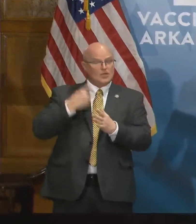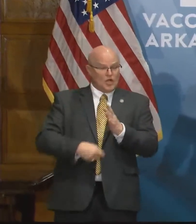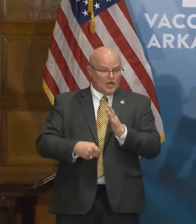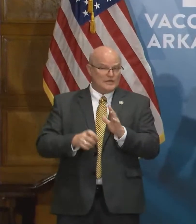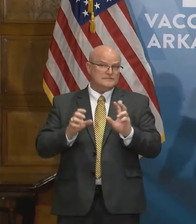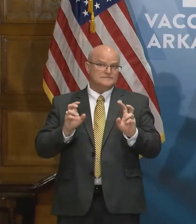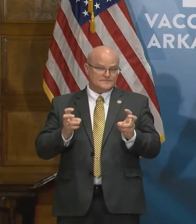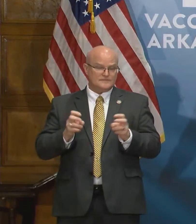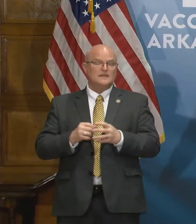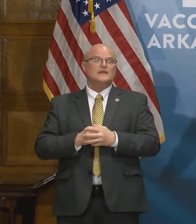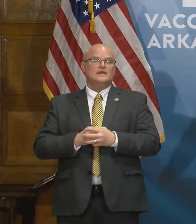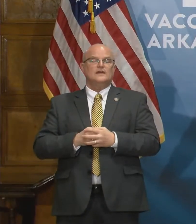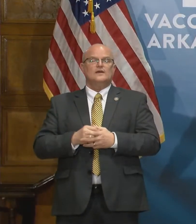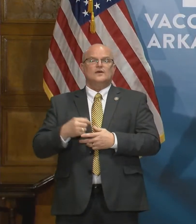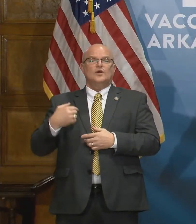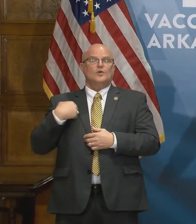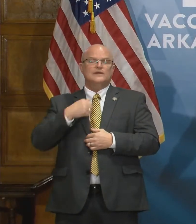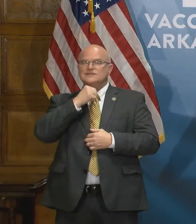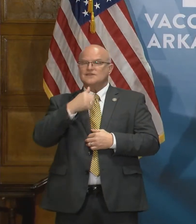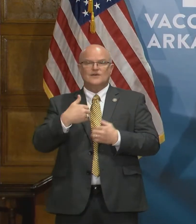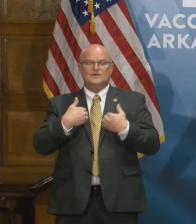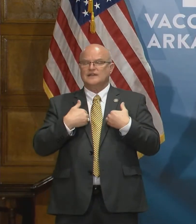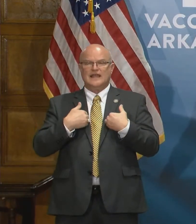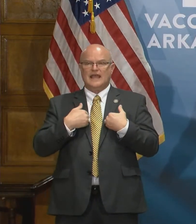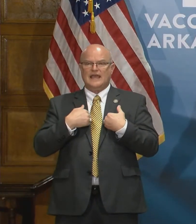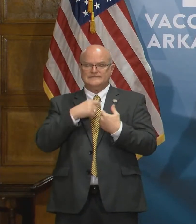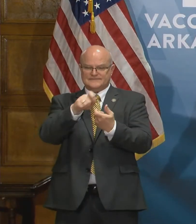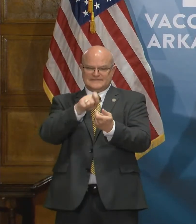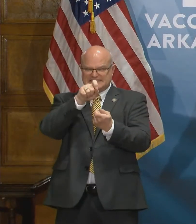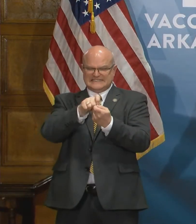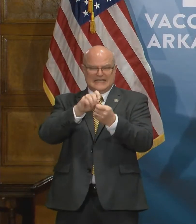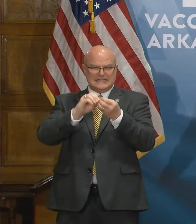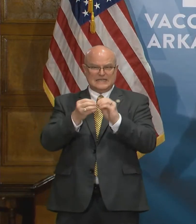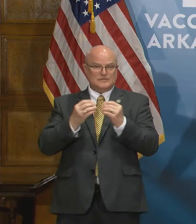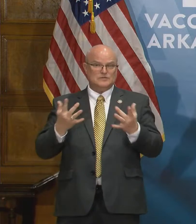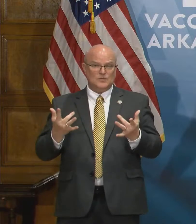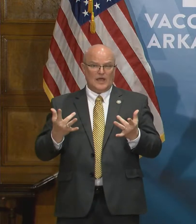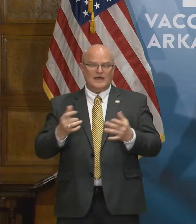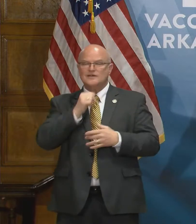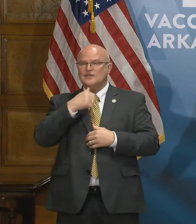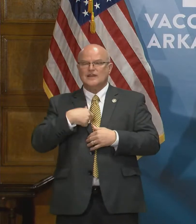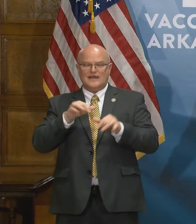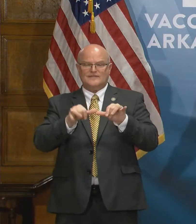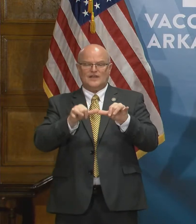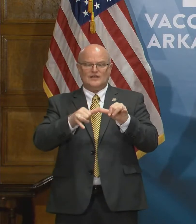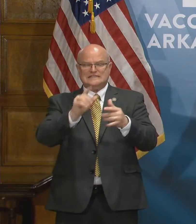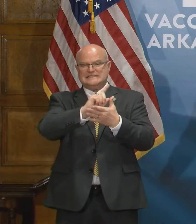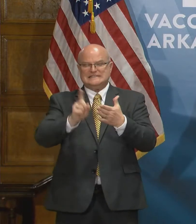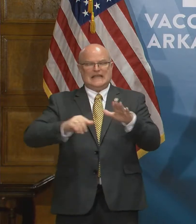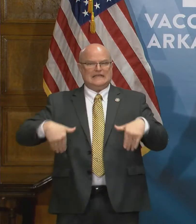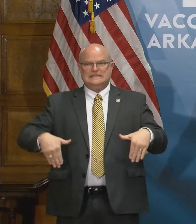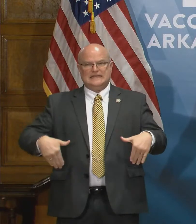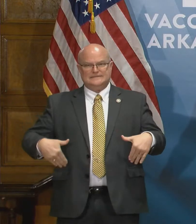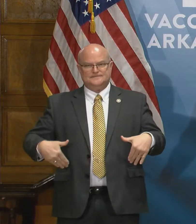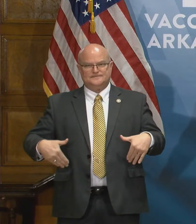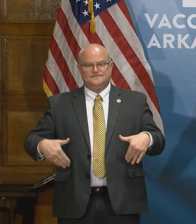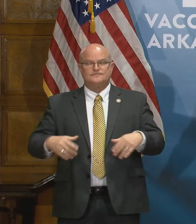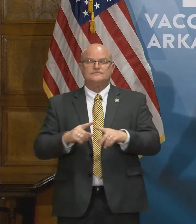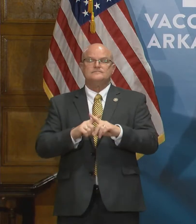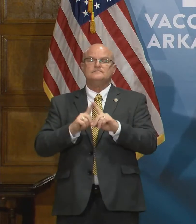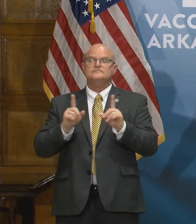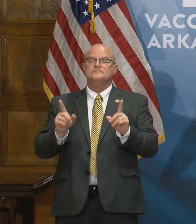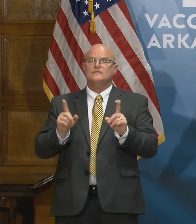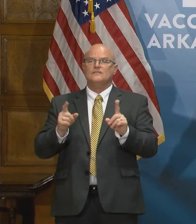cost, we do not have firm figures because we don't have the architectural design yet.